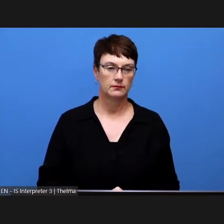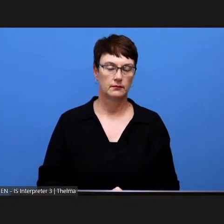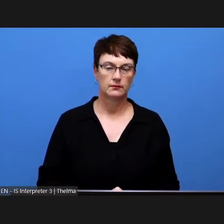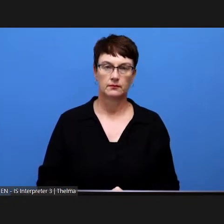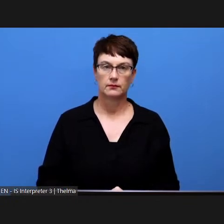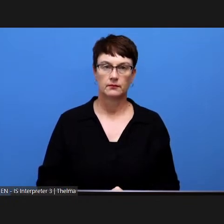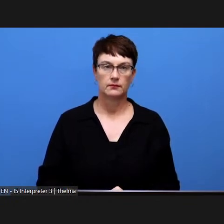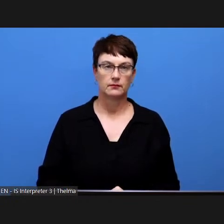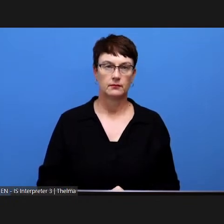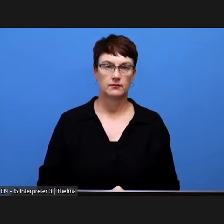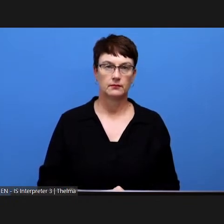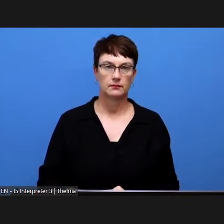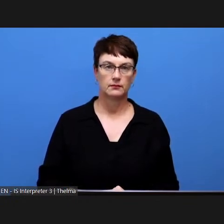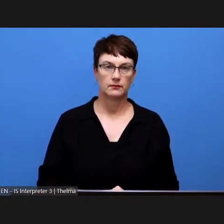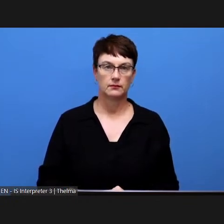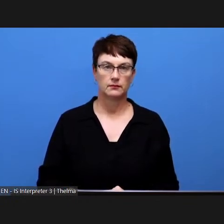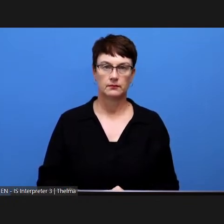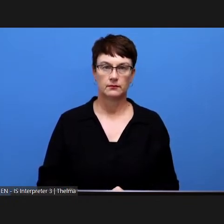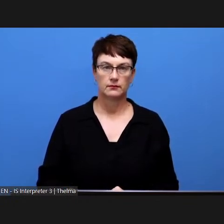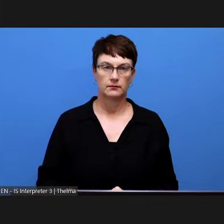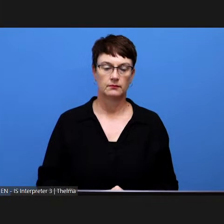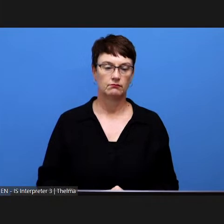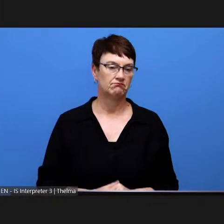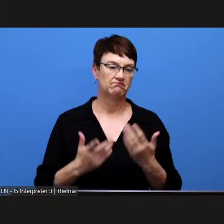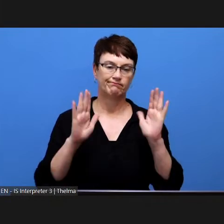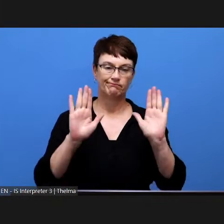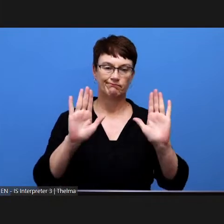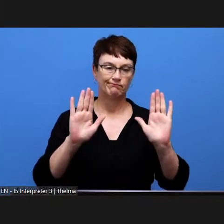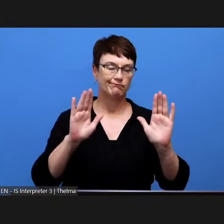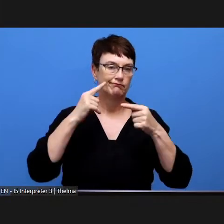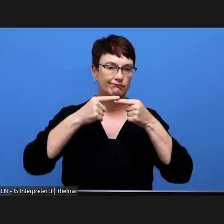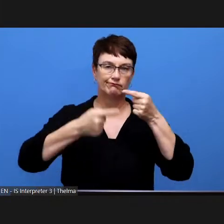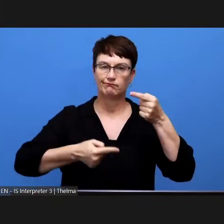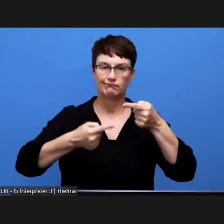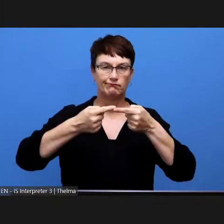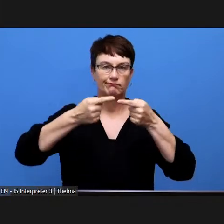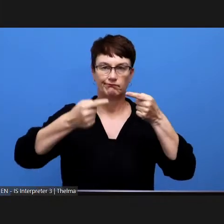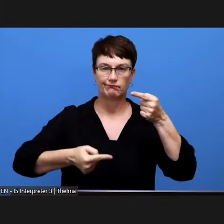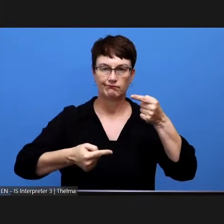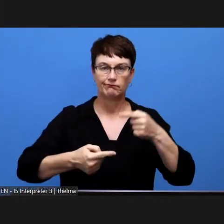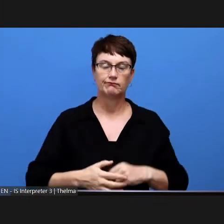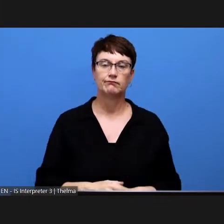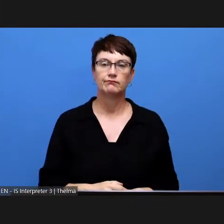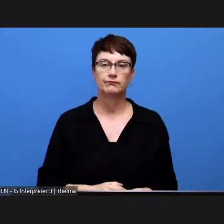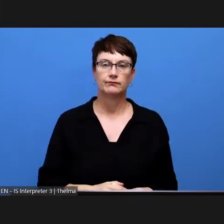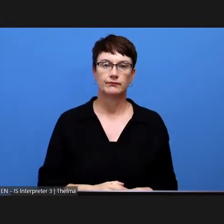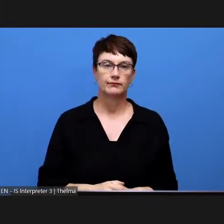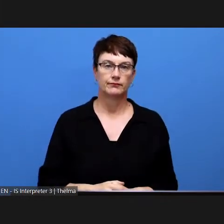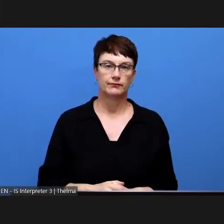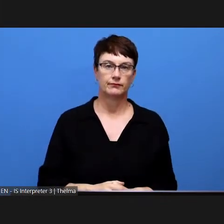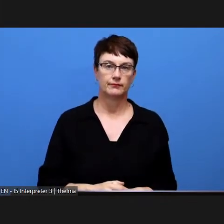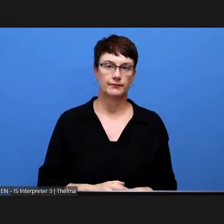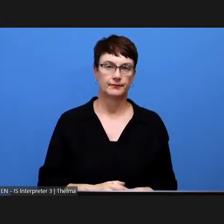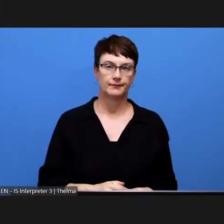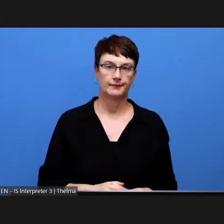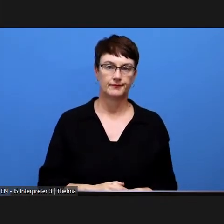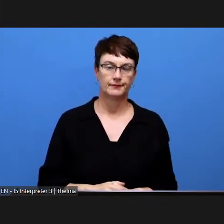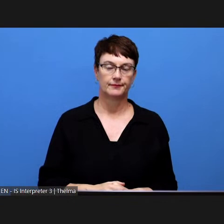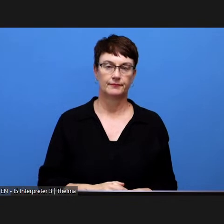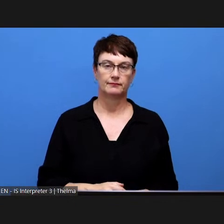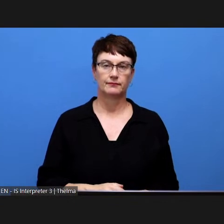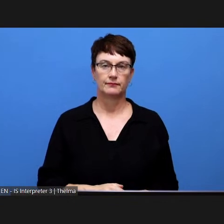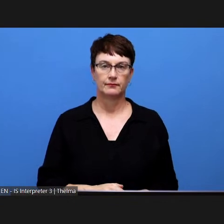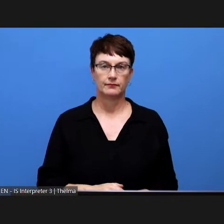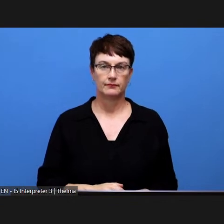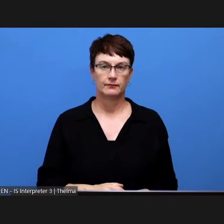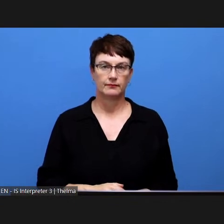to others, oh gosh, we are really losing him. Après, donc, je souhaite savoir au niveau de... I